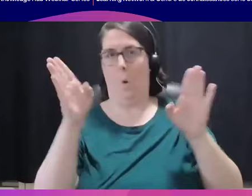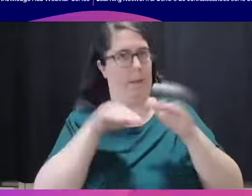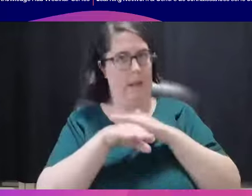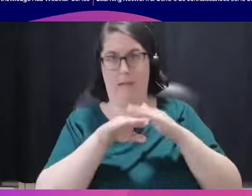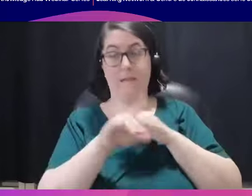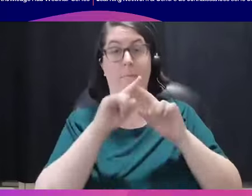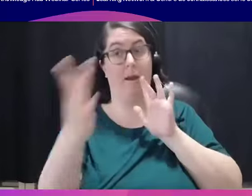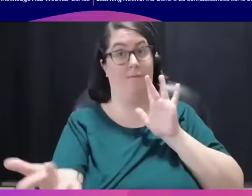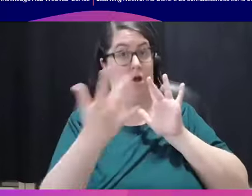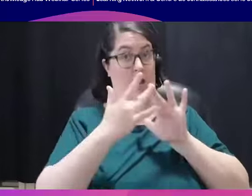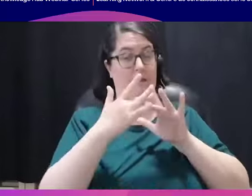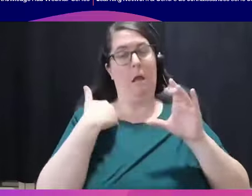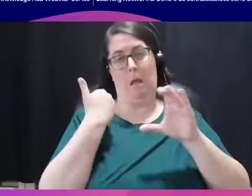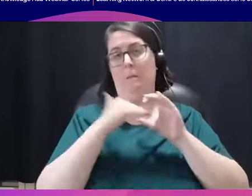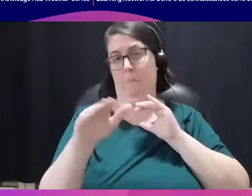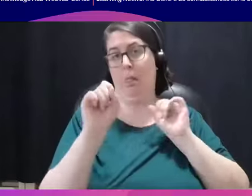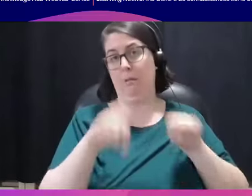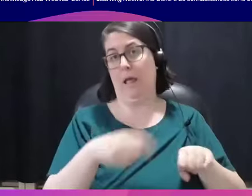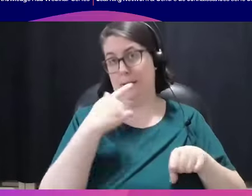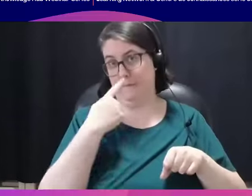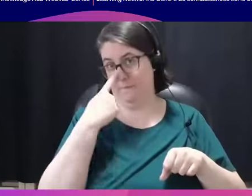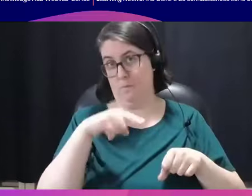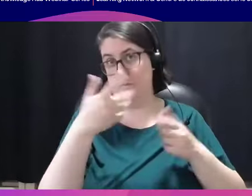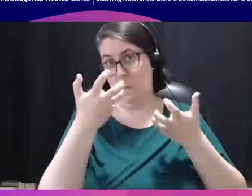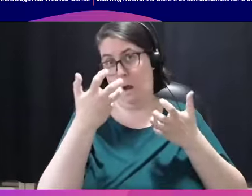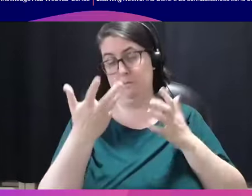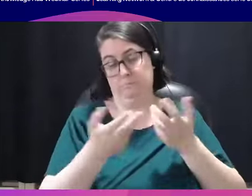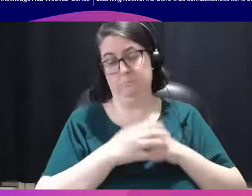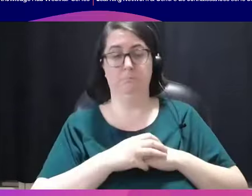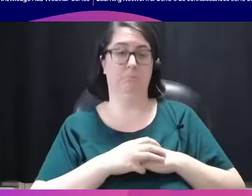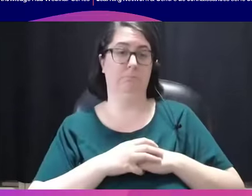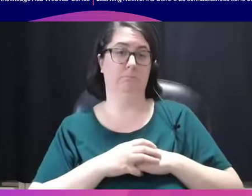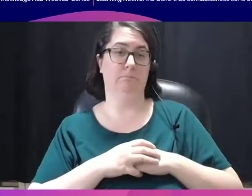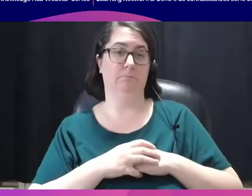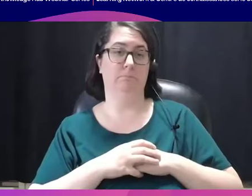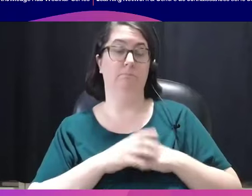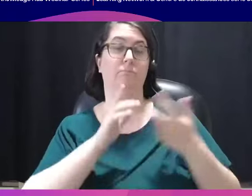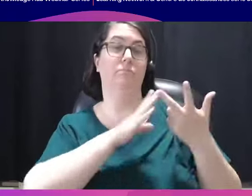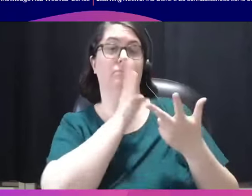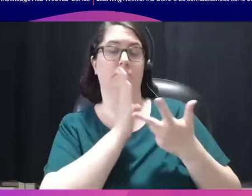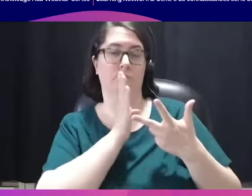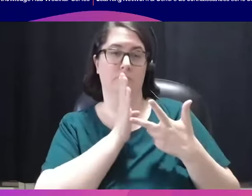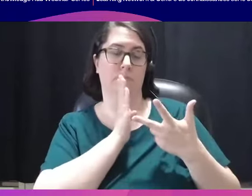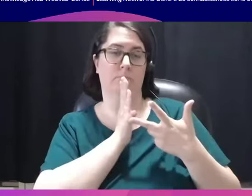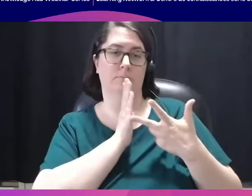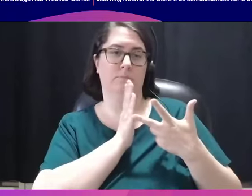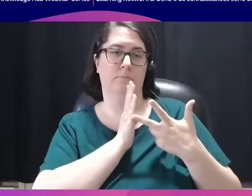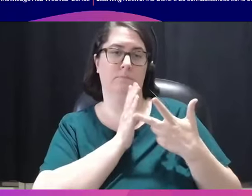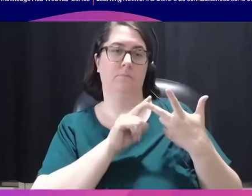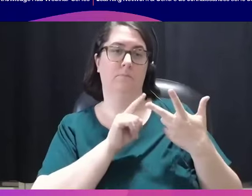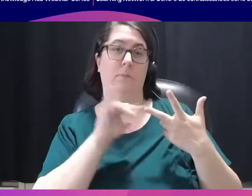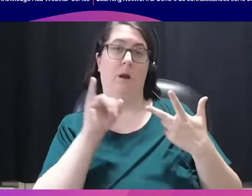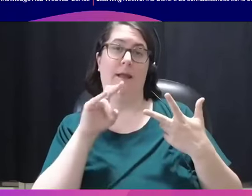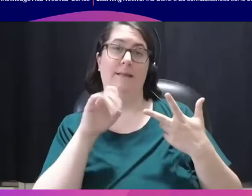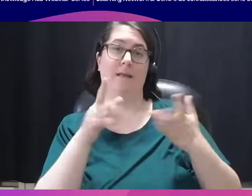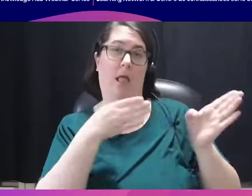I'm happy to email it to you if you reach out to me. And finally, the third article is on incel